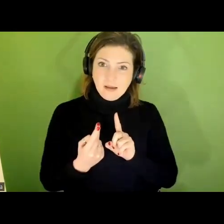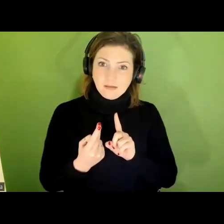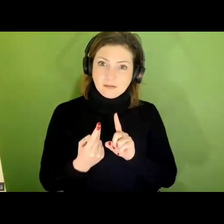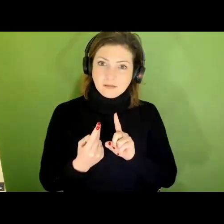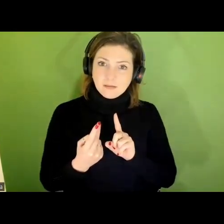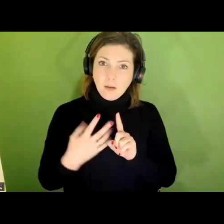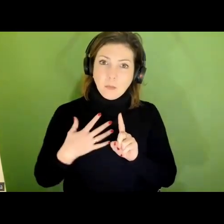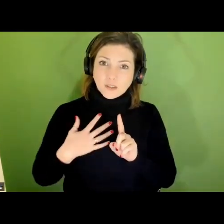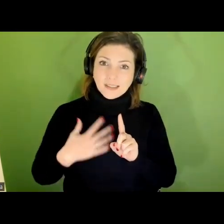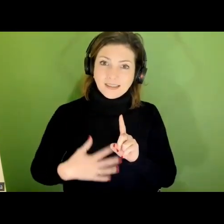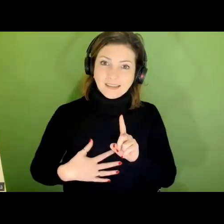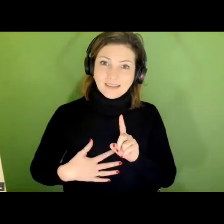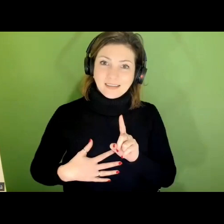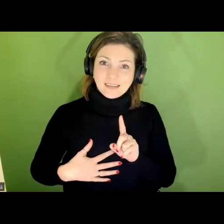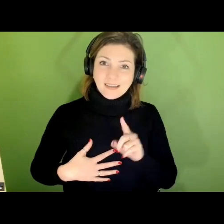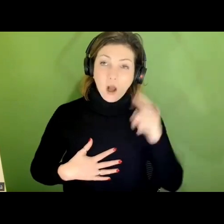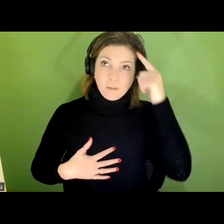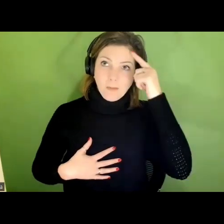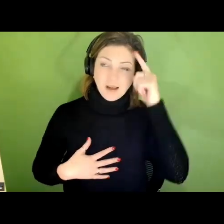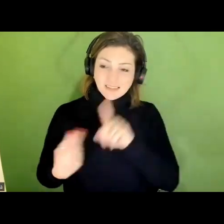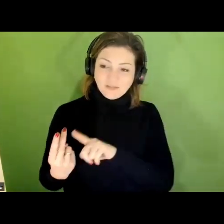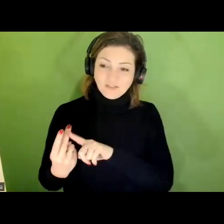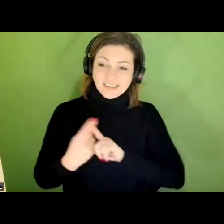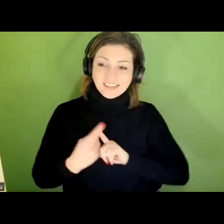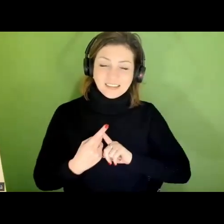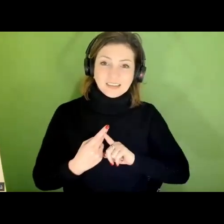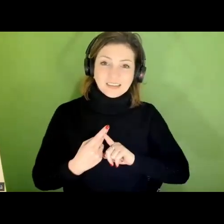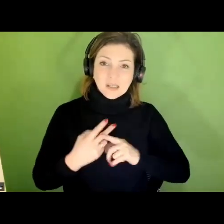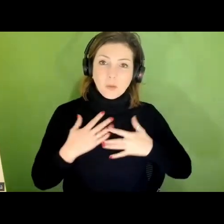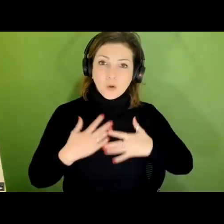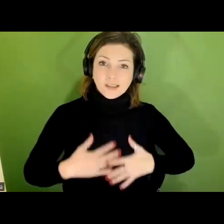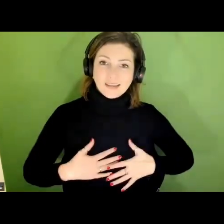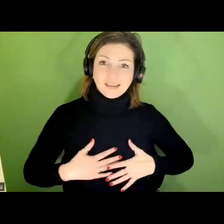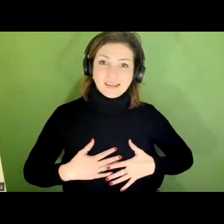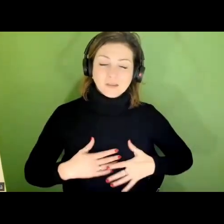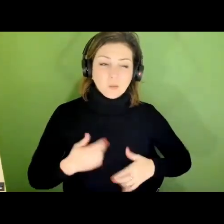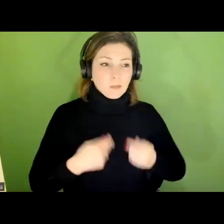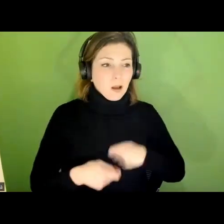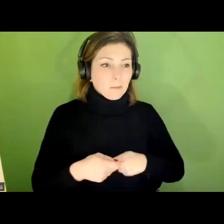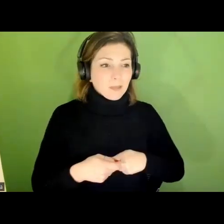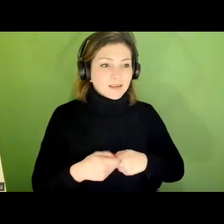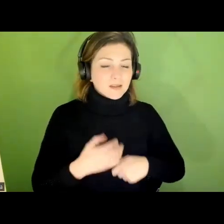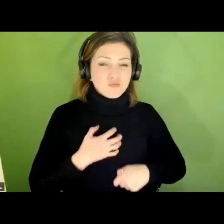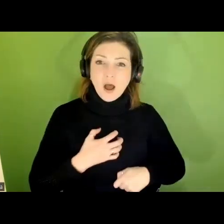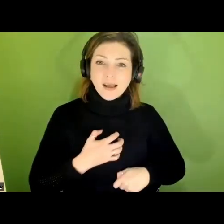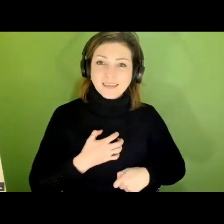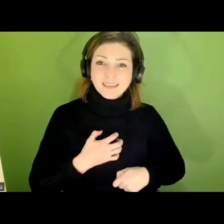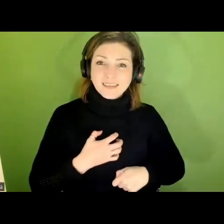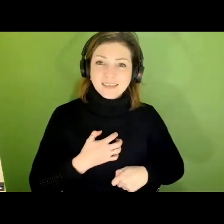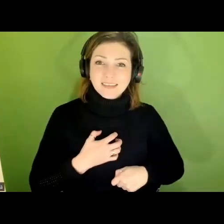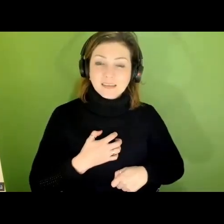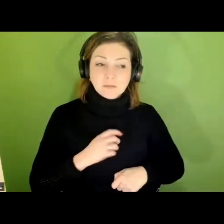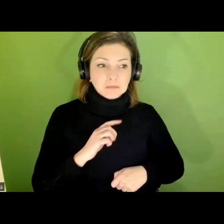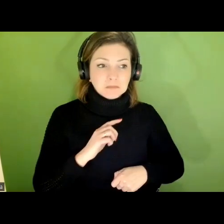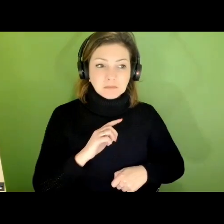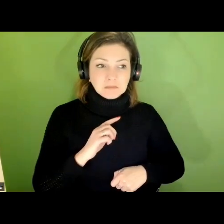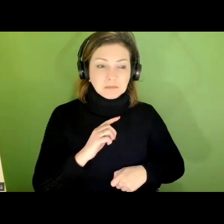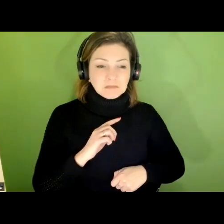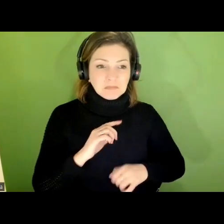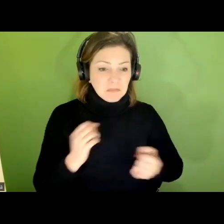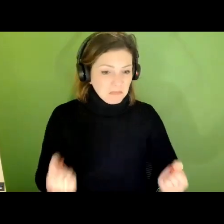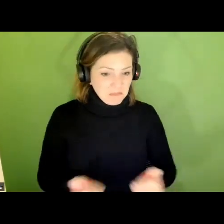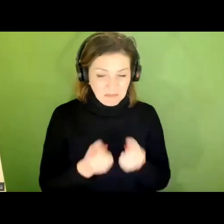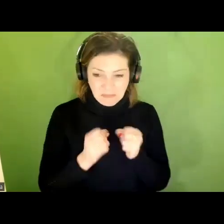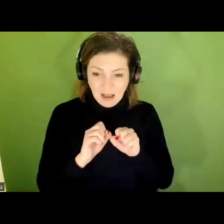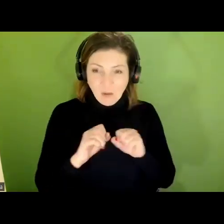surprised by what it does and what we can do to it, and how powerless we sometimes are. But I especially